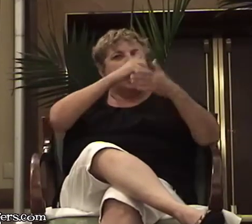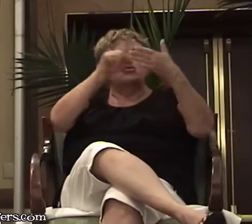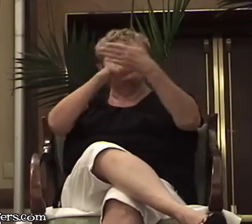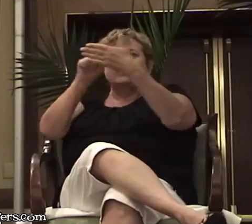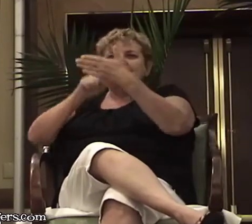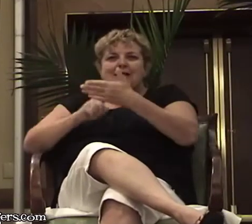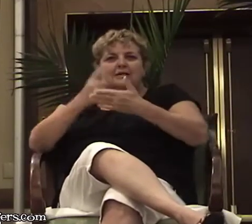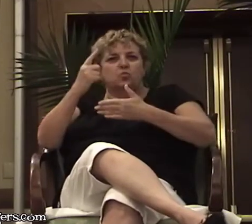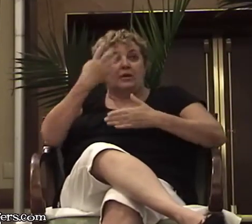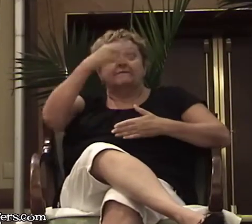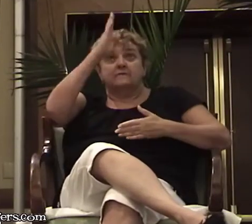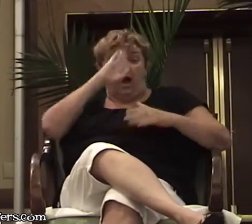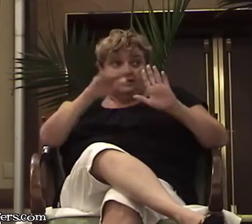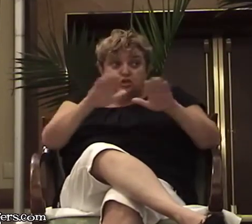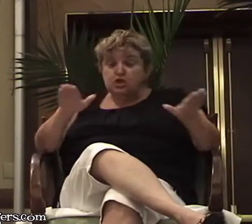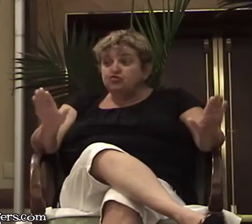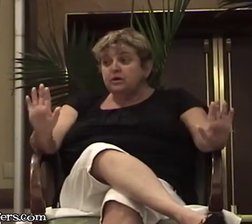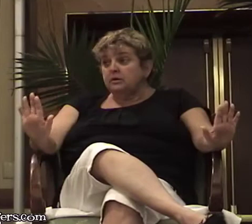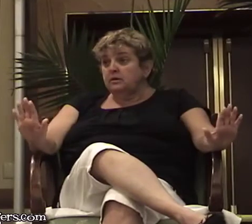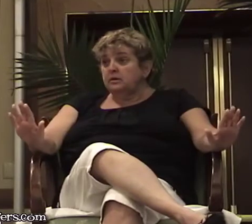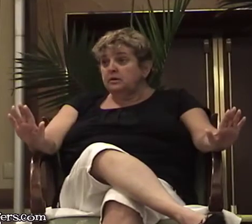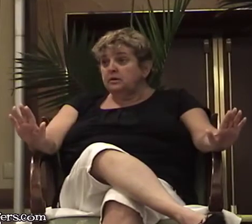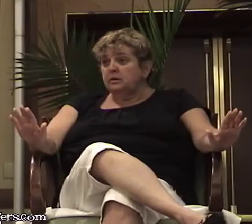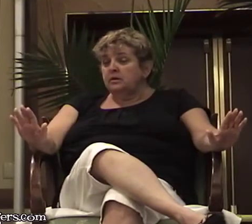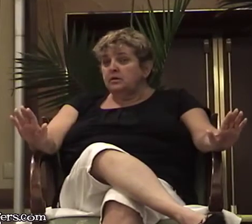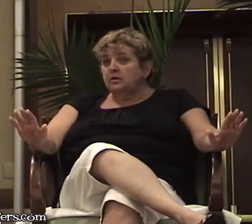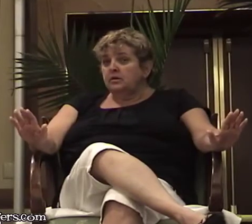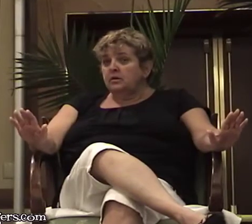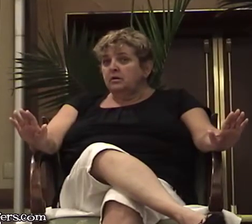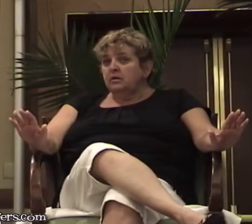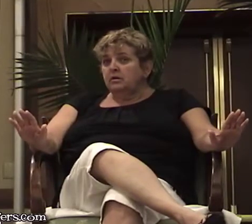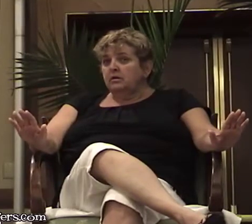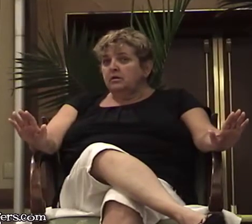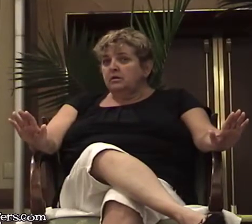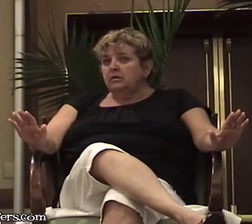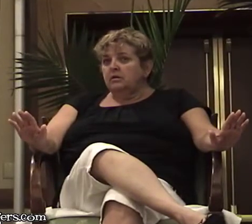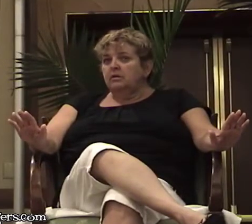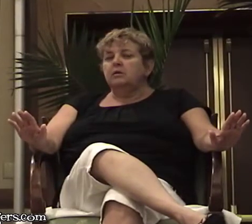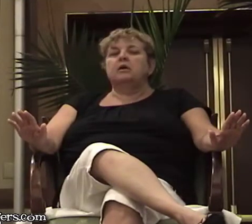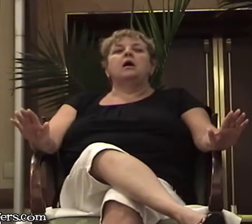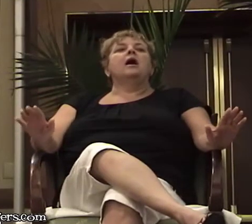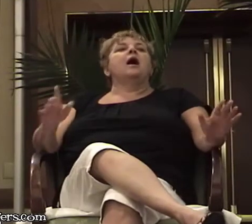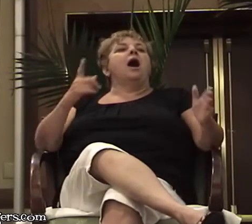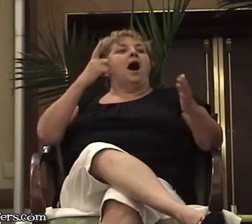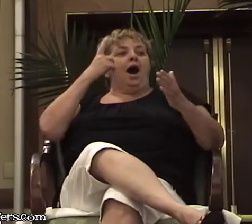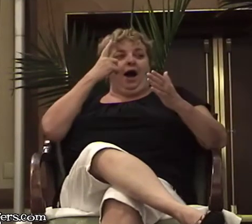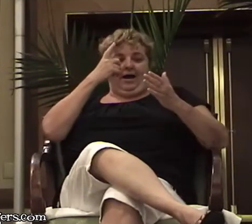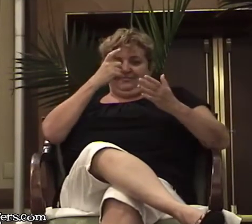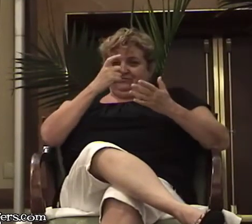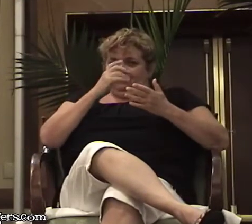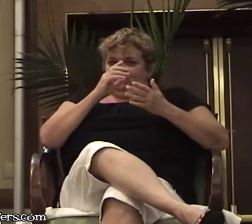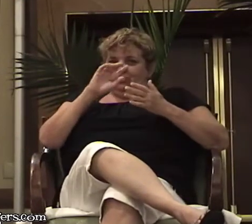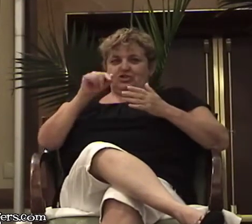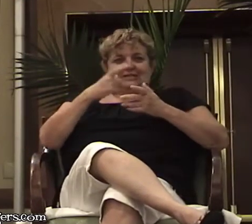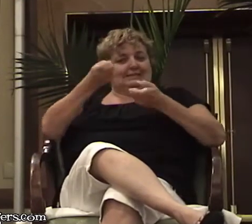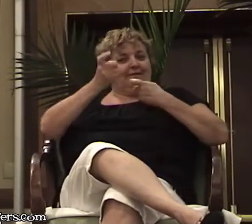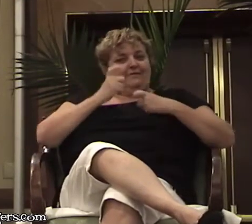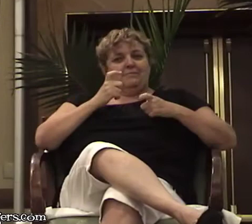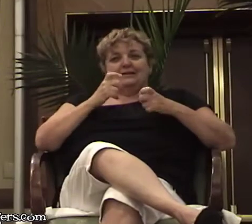children, what I've done is just wrote myself a meal ticket to experience it on some level in my life. Thank God